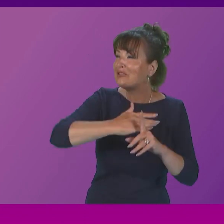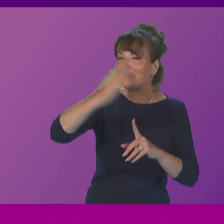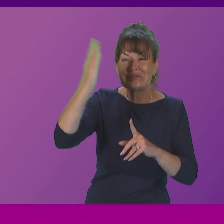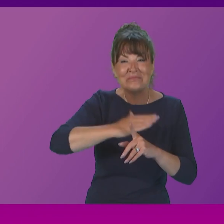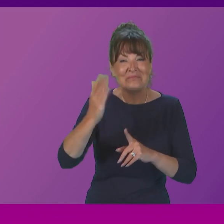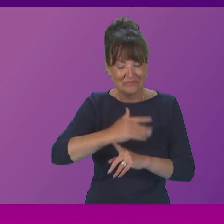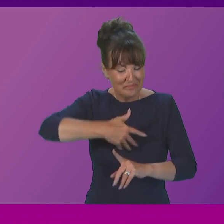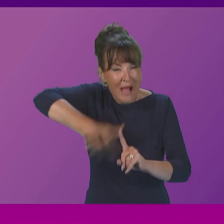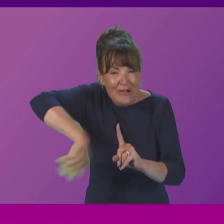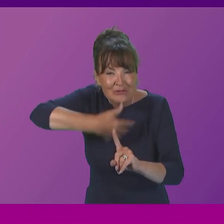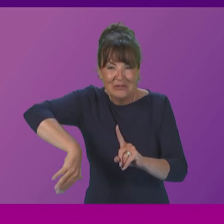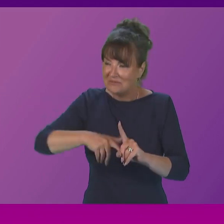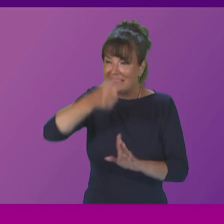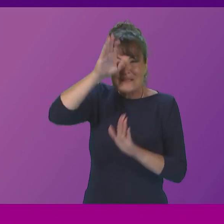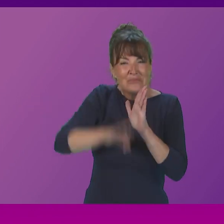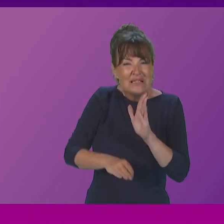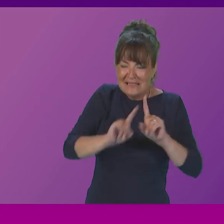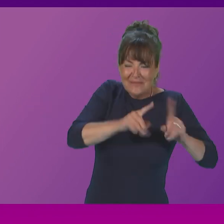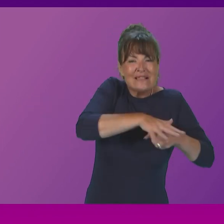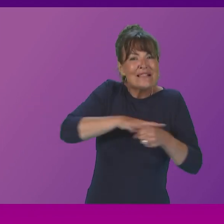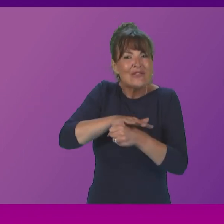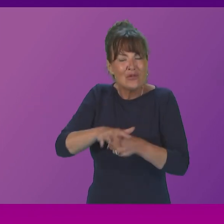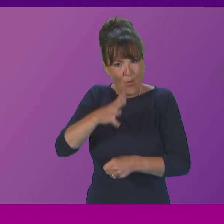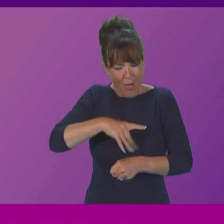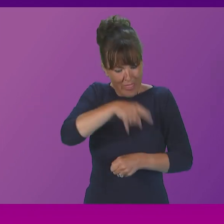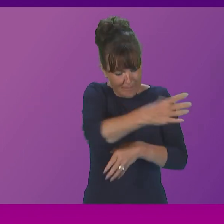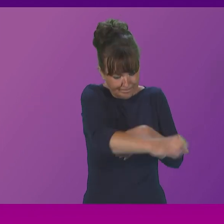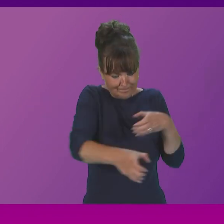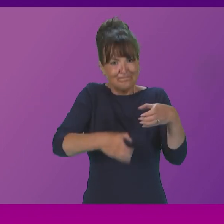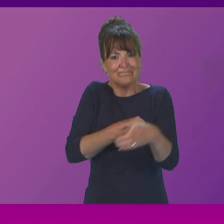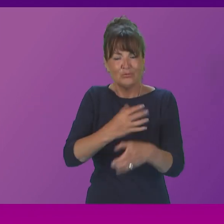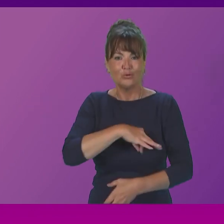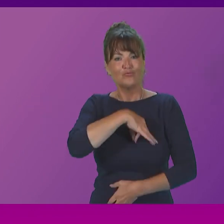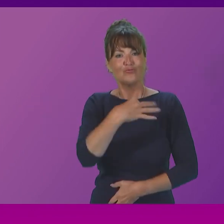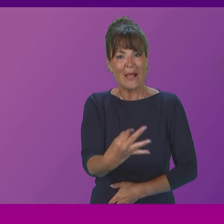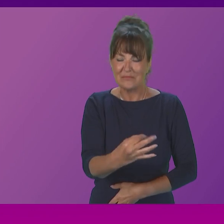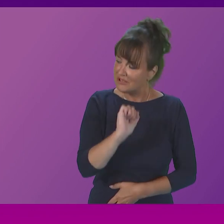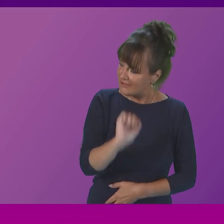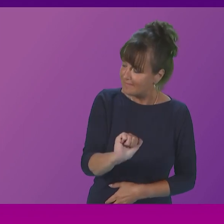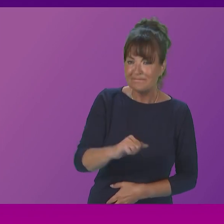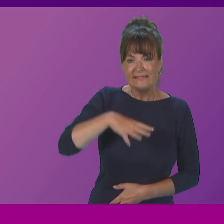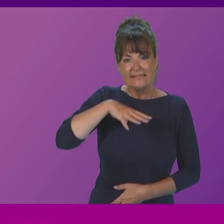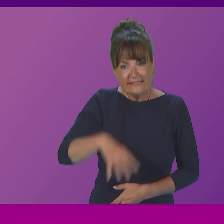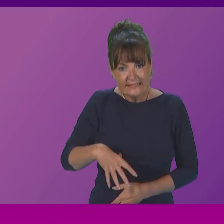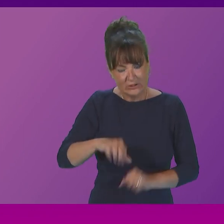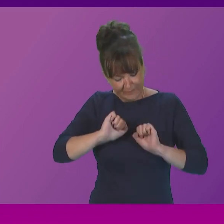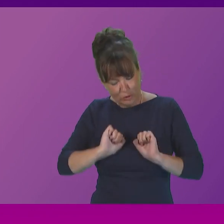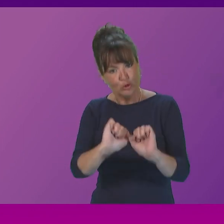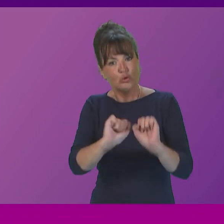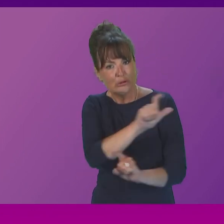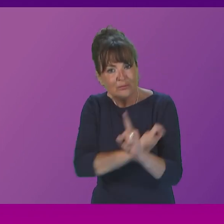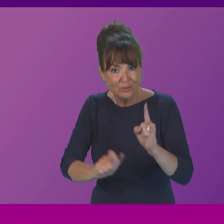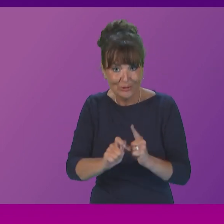backgrounds, experiences and situations, to take your place in representing the interests and needs of your